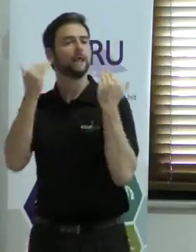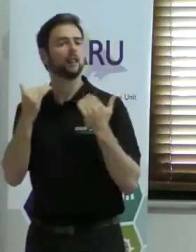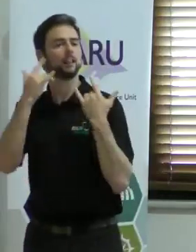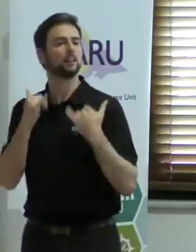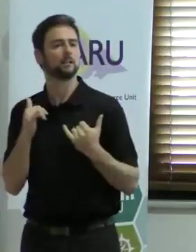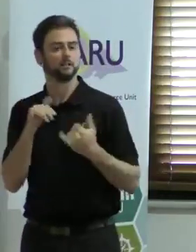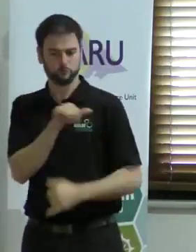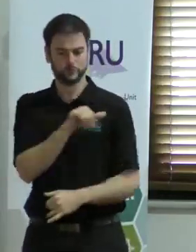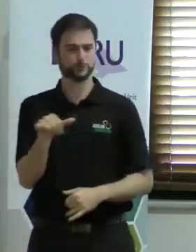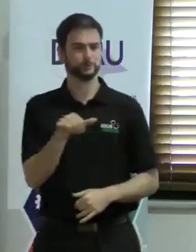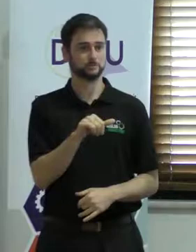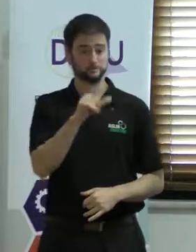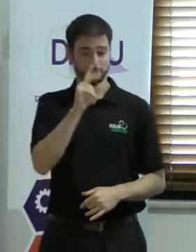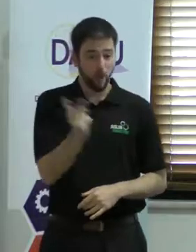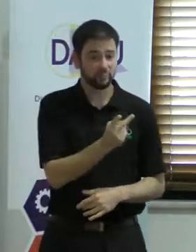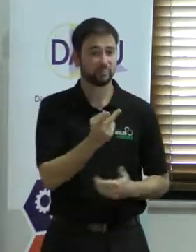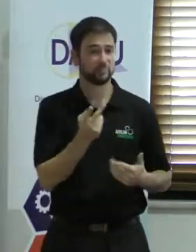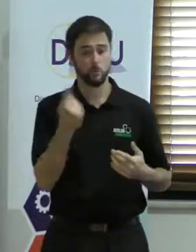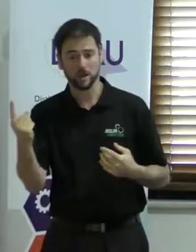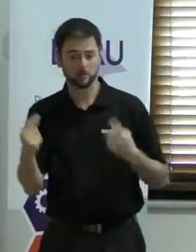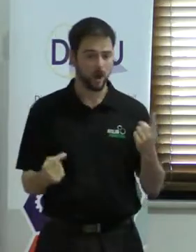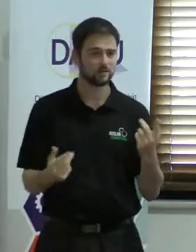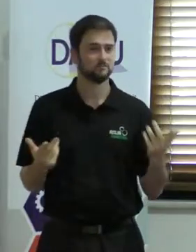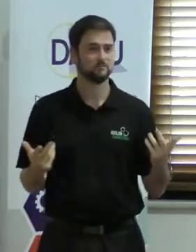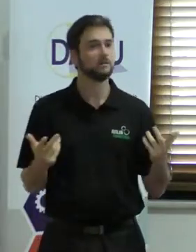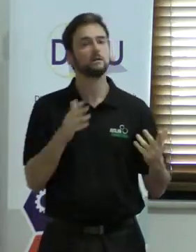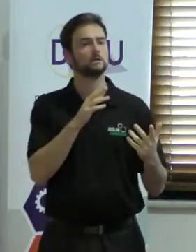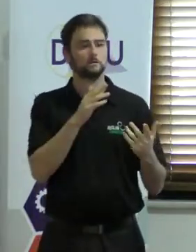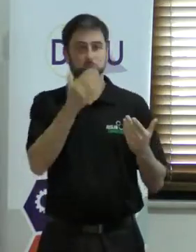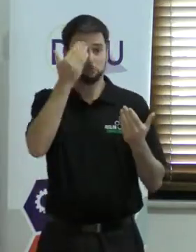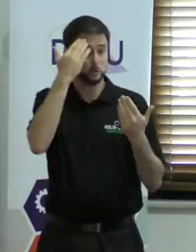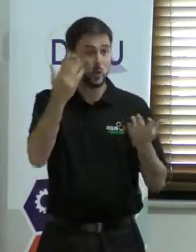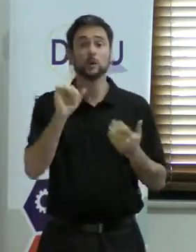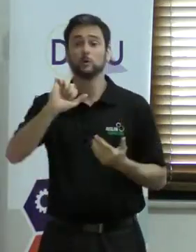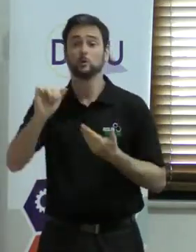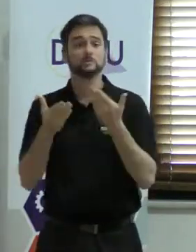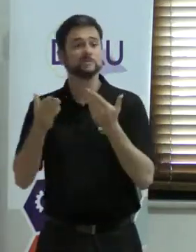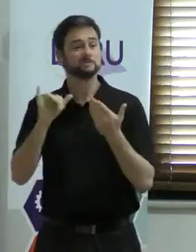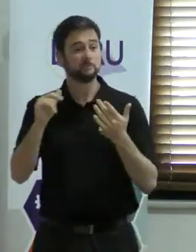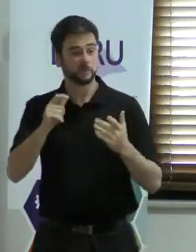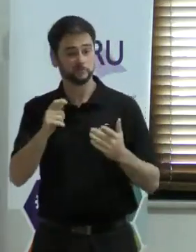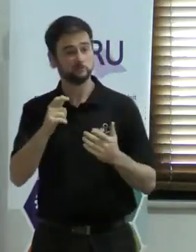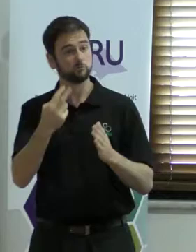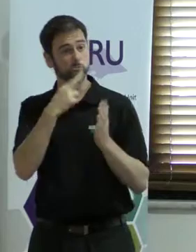There is no clarity around who's reporting what in which category.